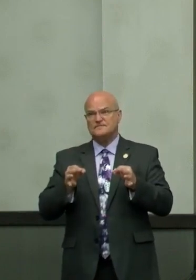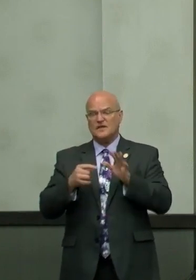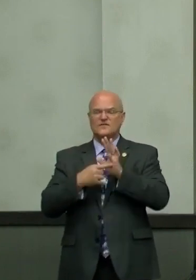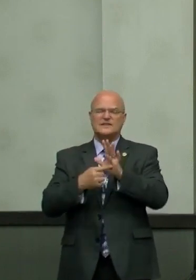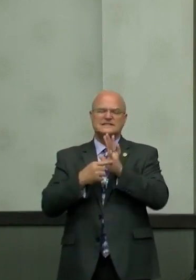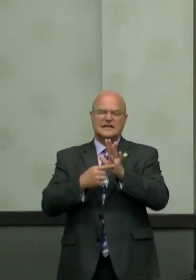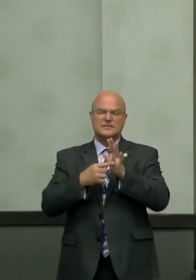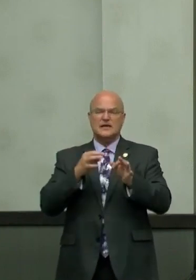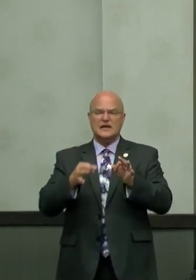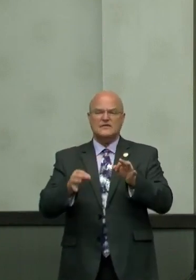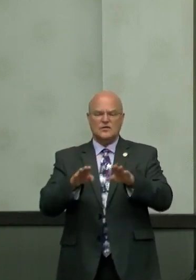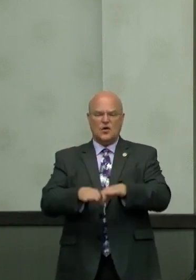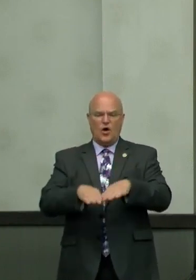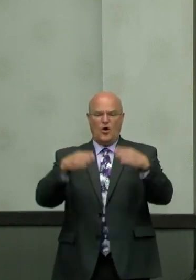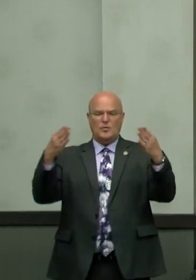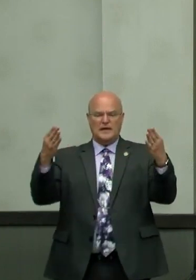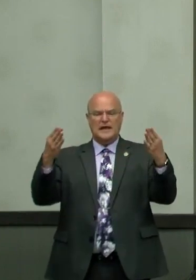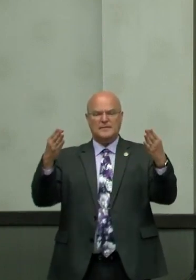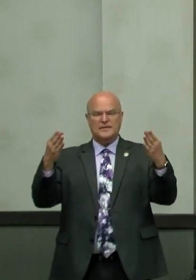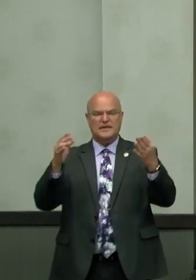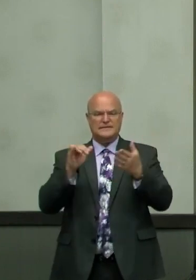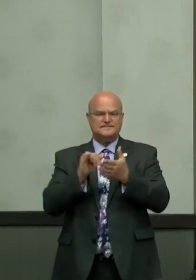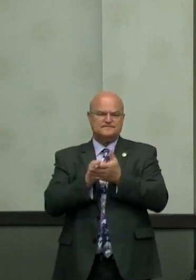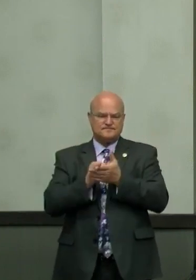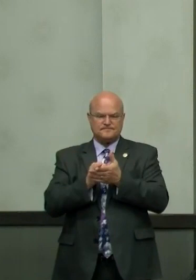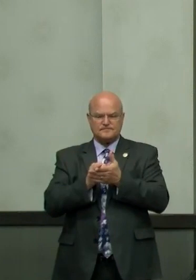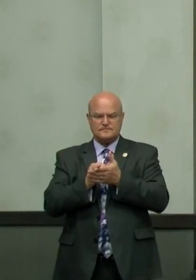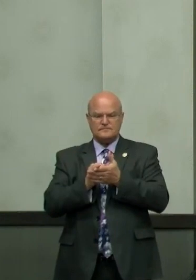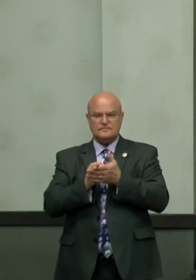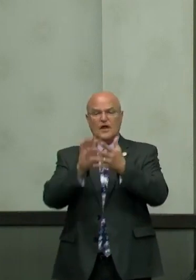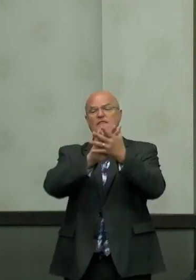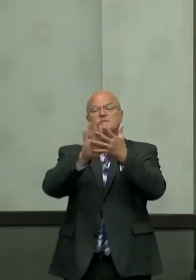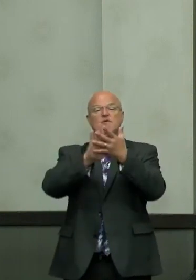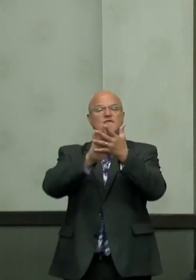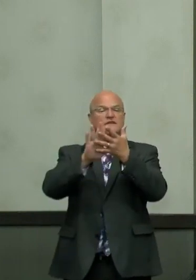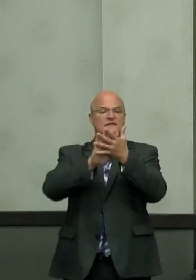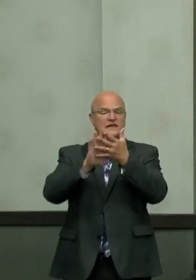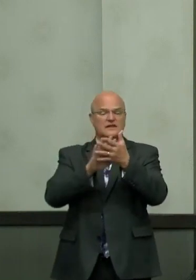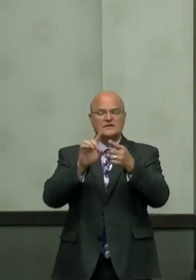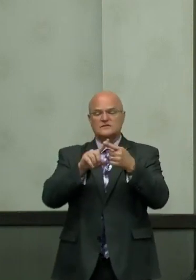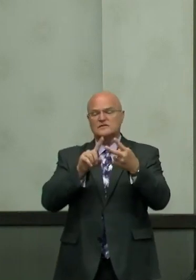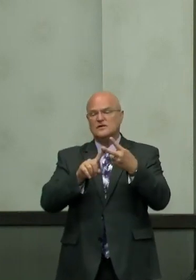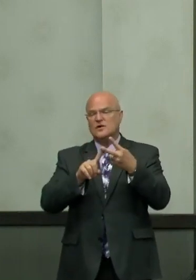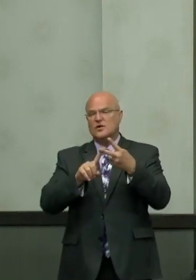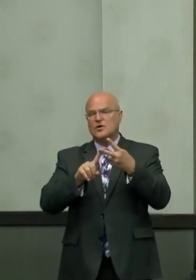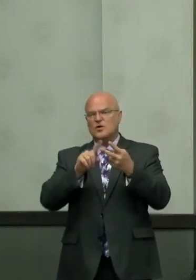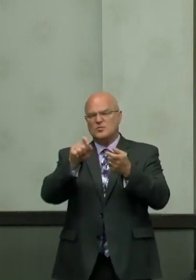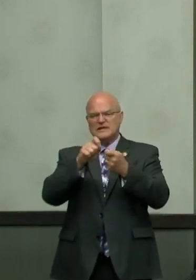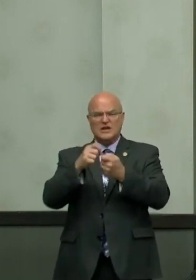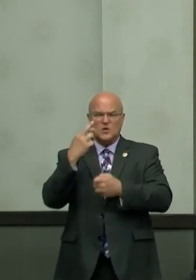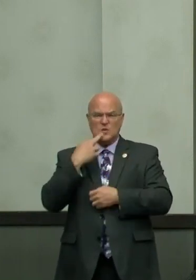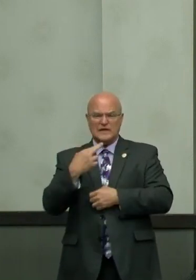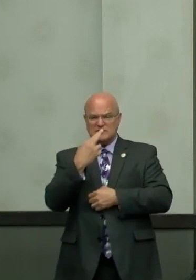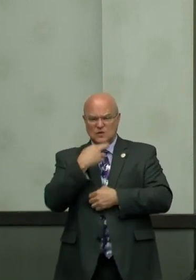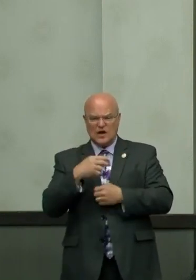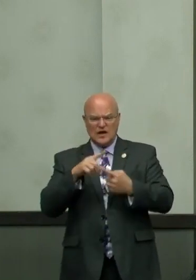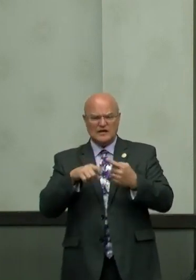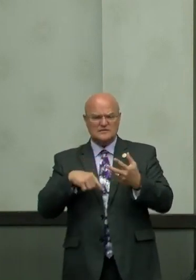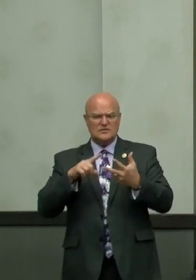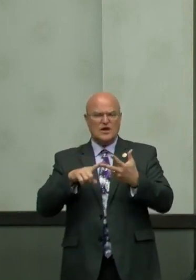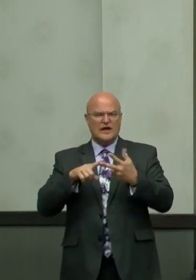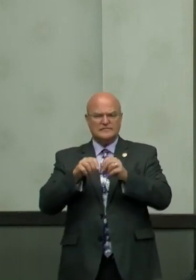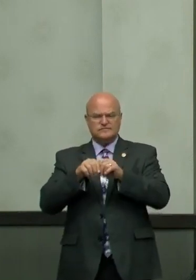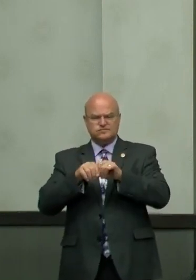for example, if you open up the movie theaters, or if you open up particular restaurants, or if you have